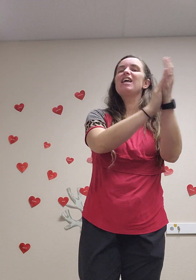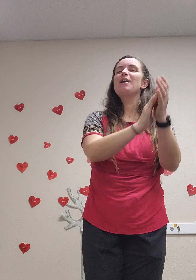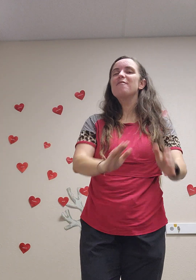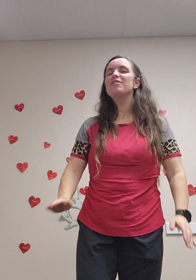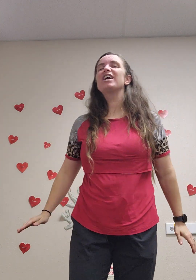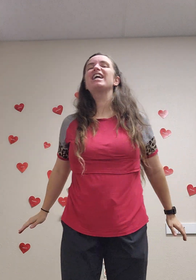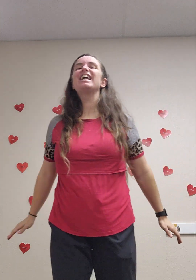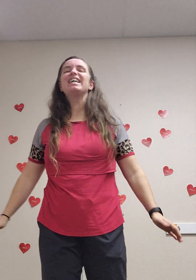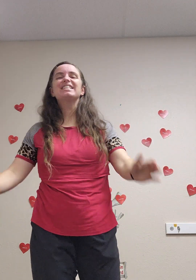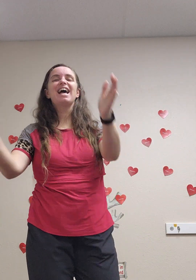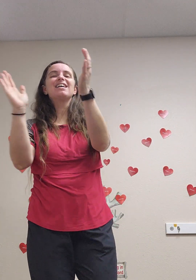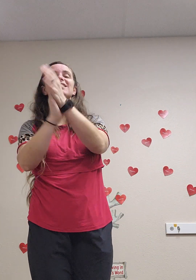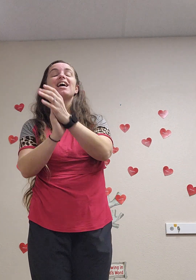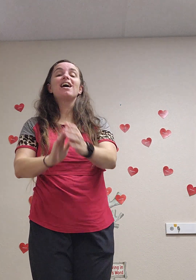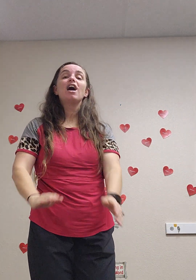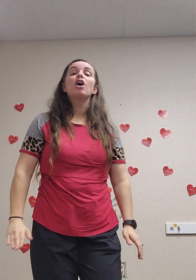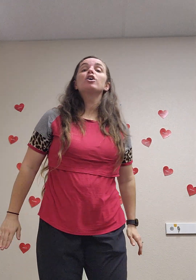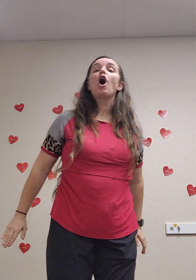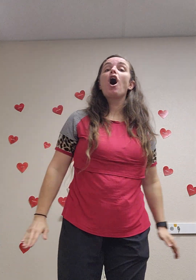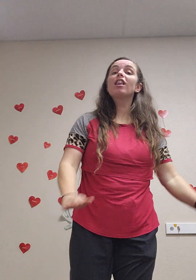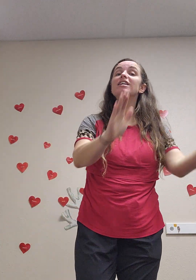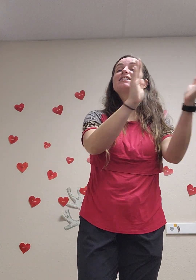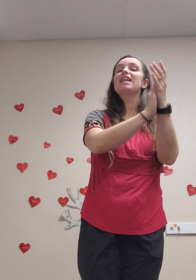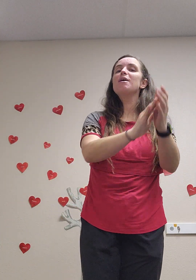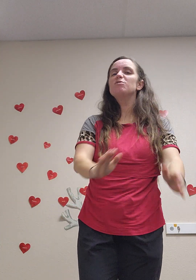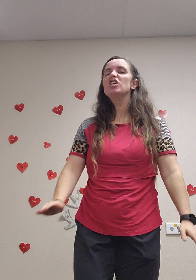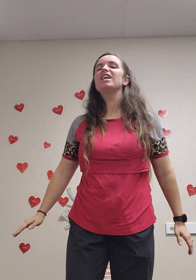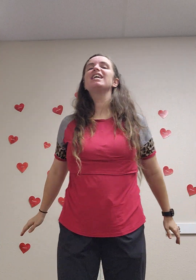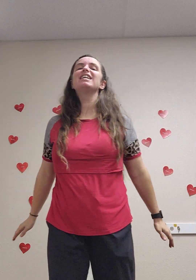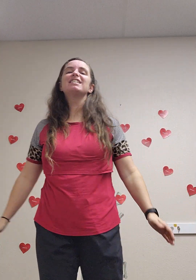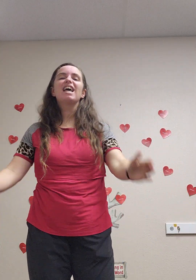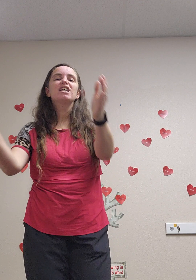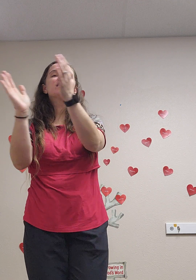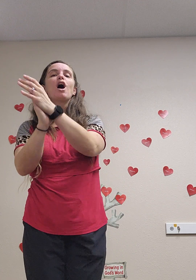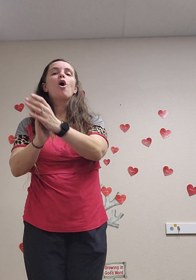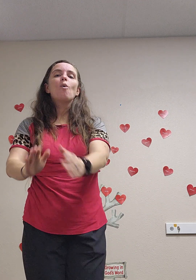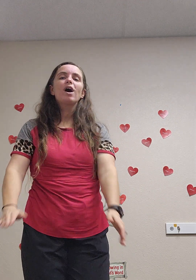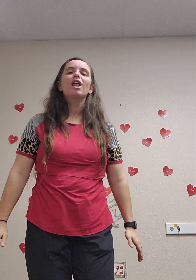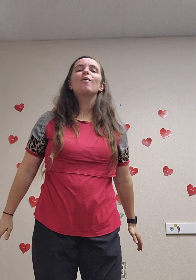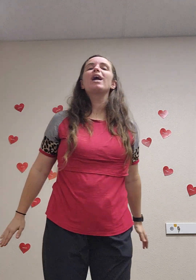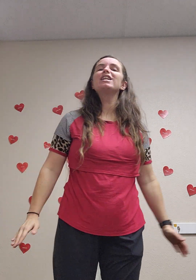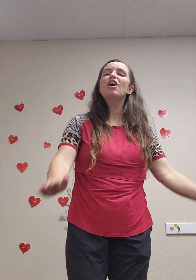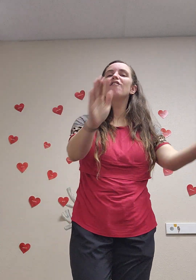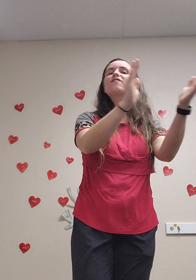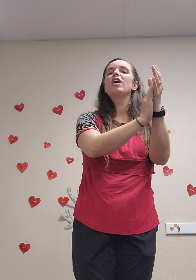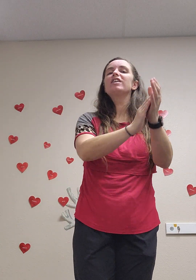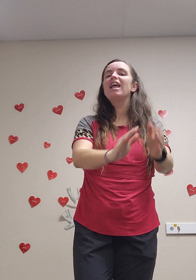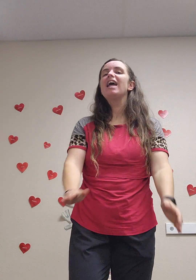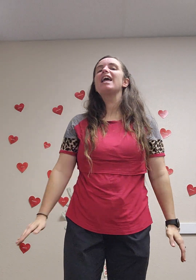wonderful name